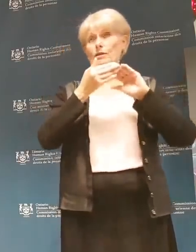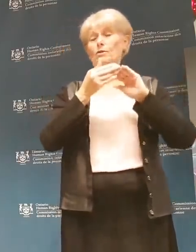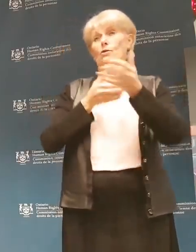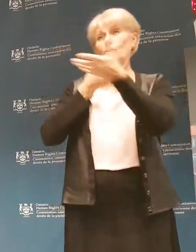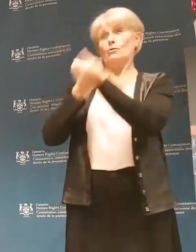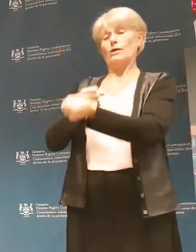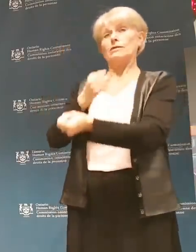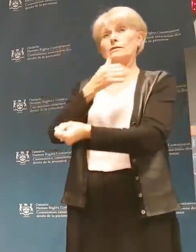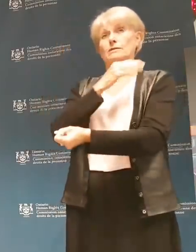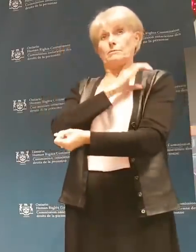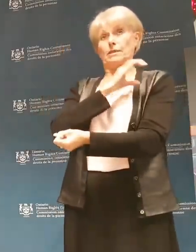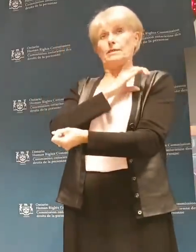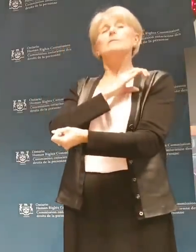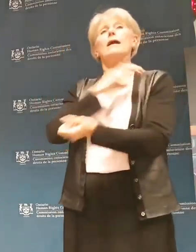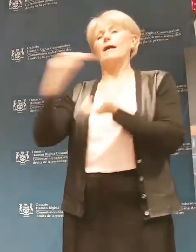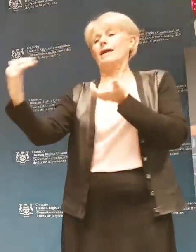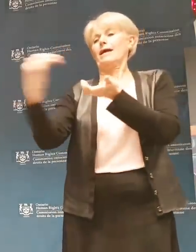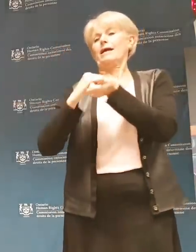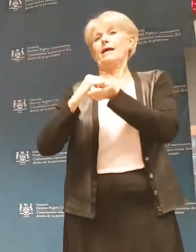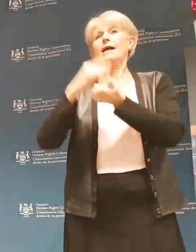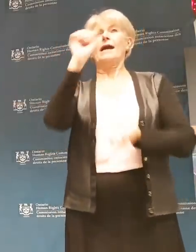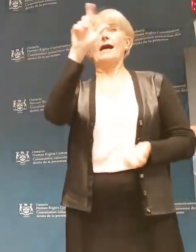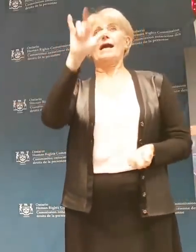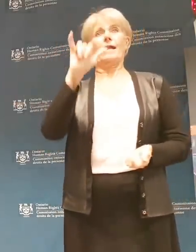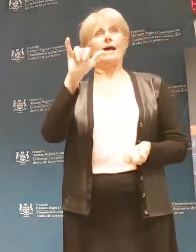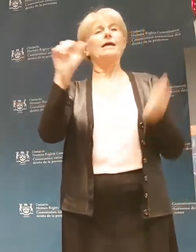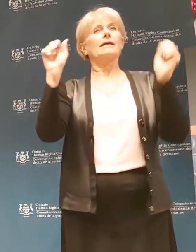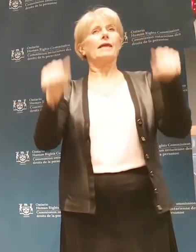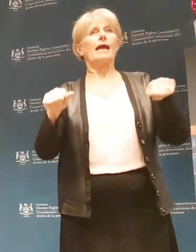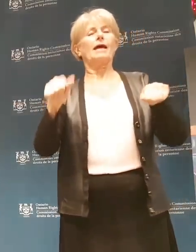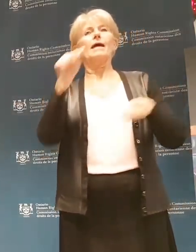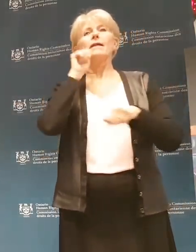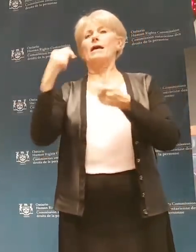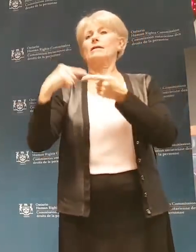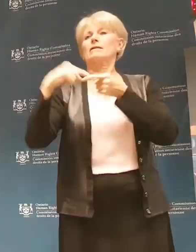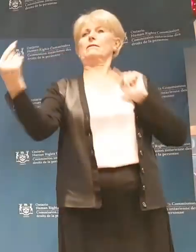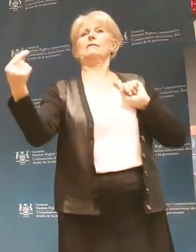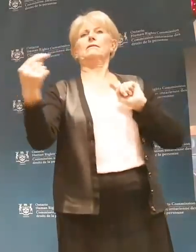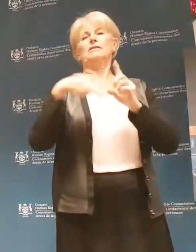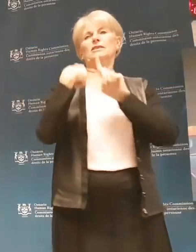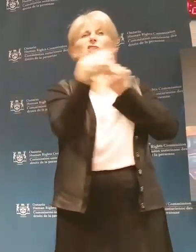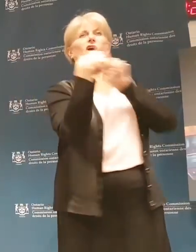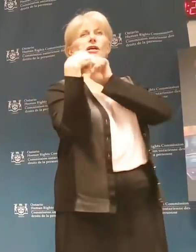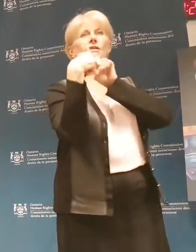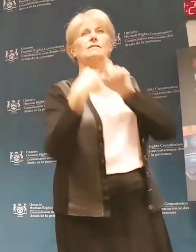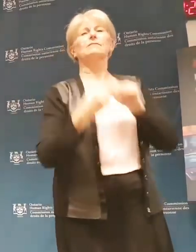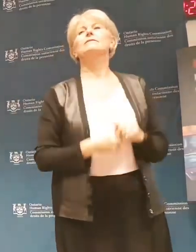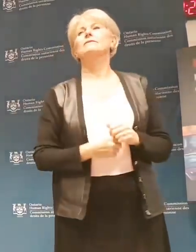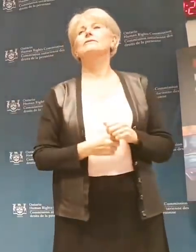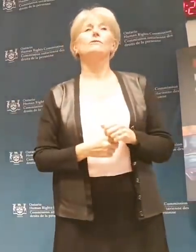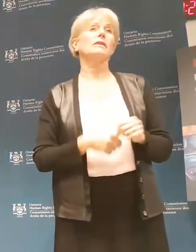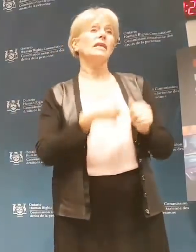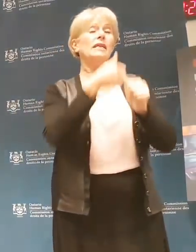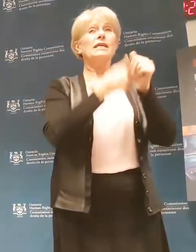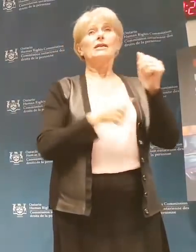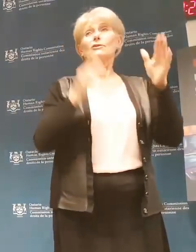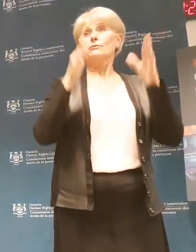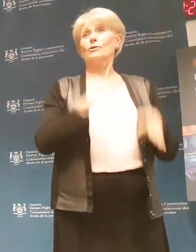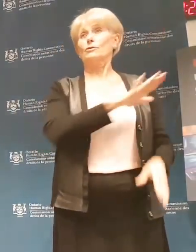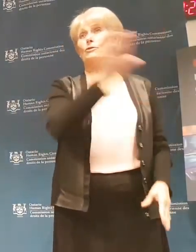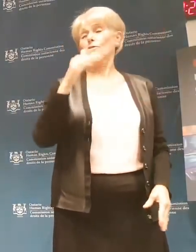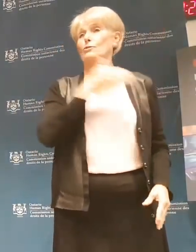see themselves as allies of law enforcement rather than targets. Each person in